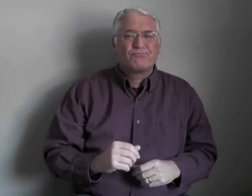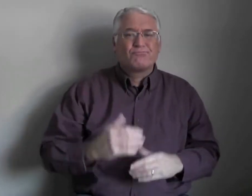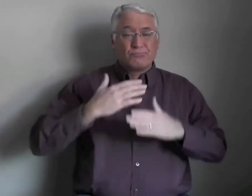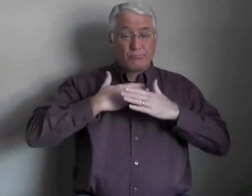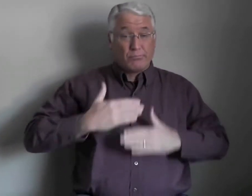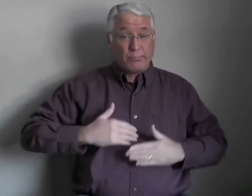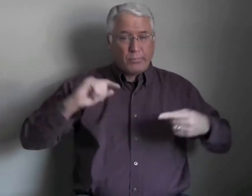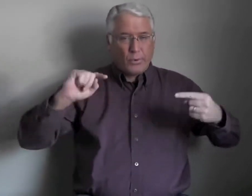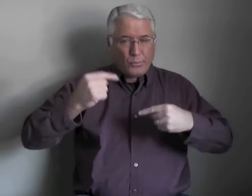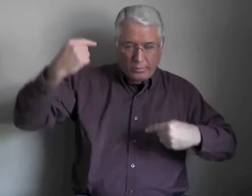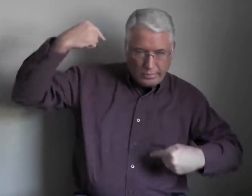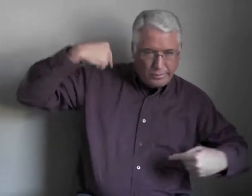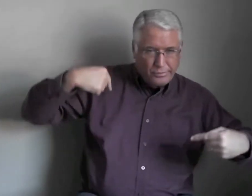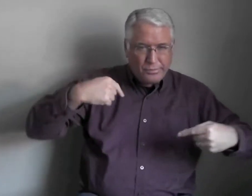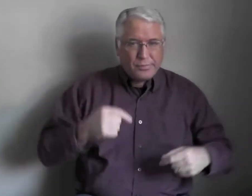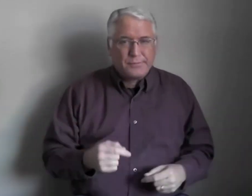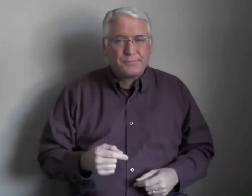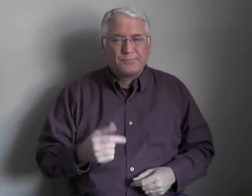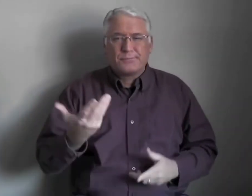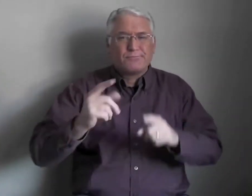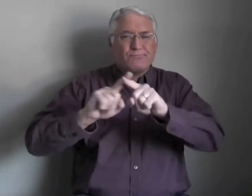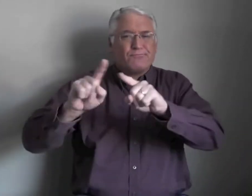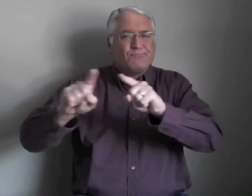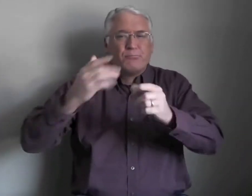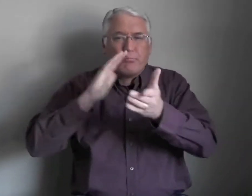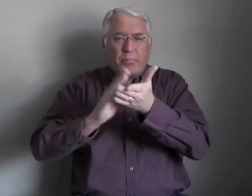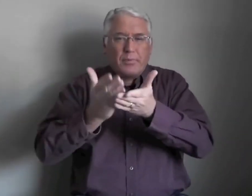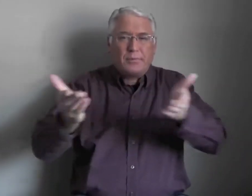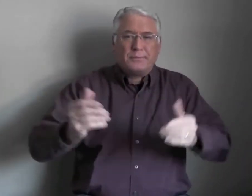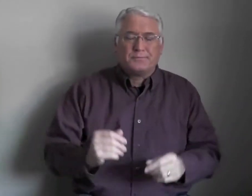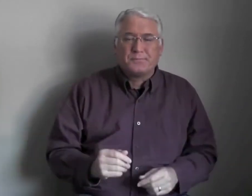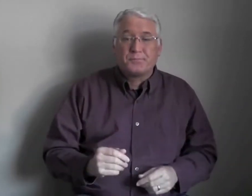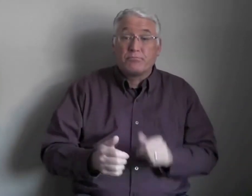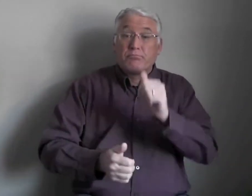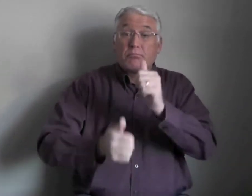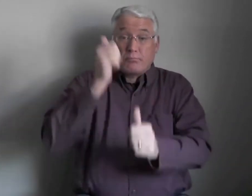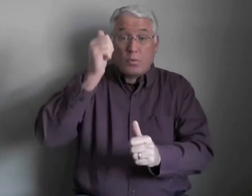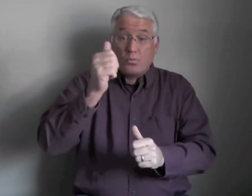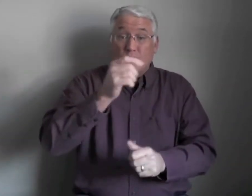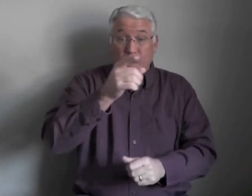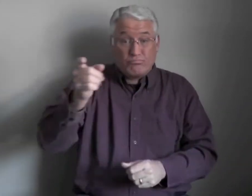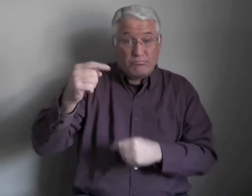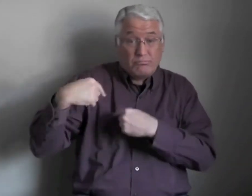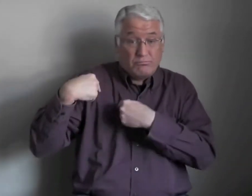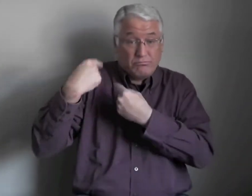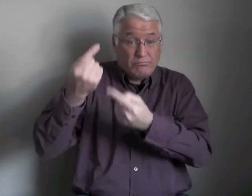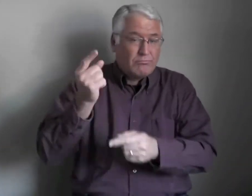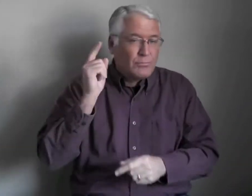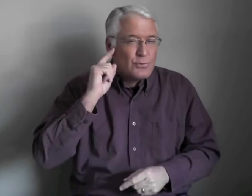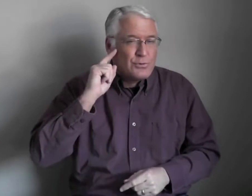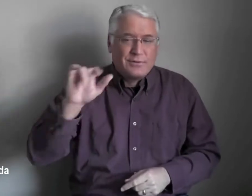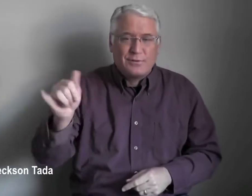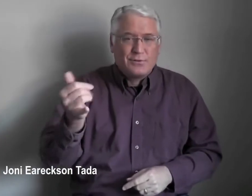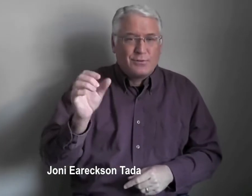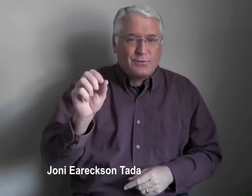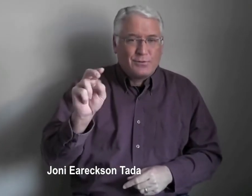your marriage relationship falling apart, bodily pains, many kinds of things that we think are